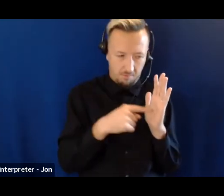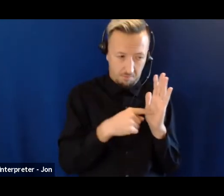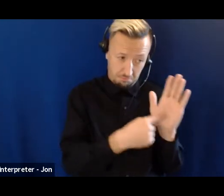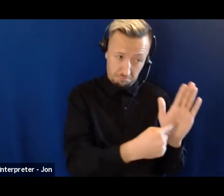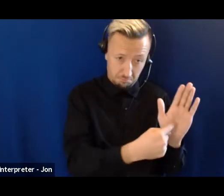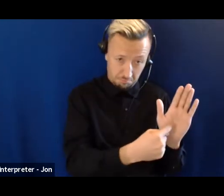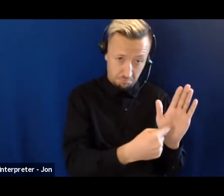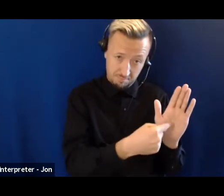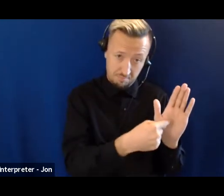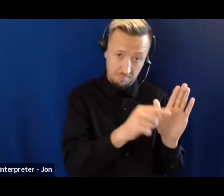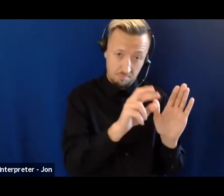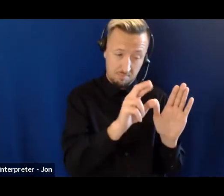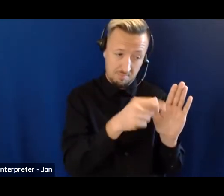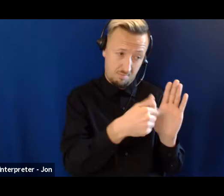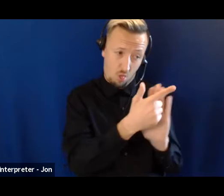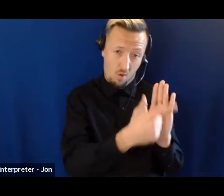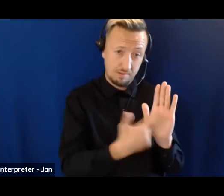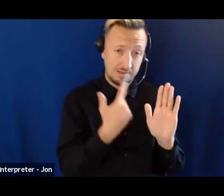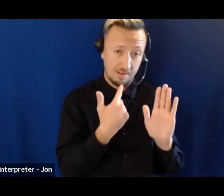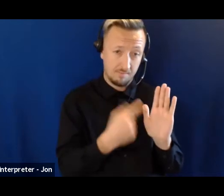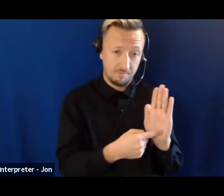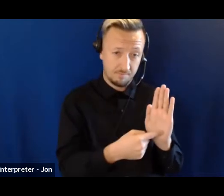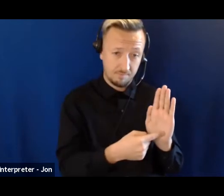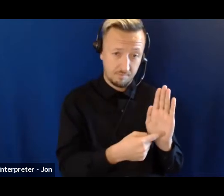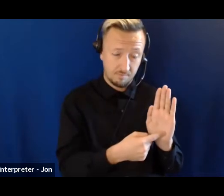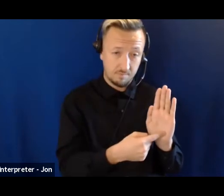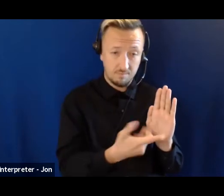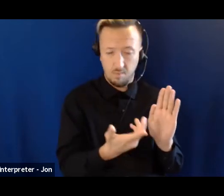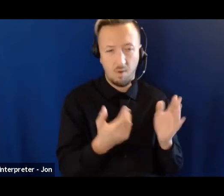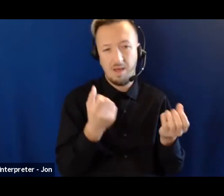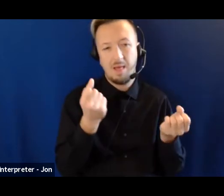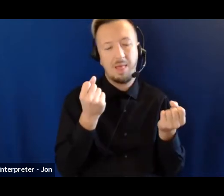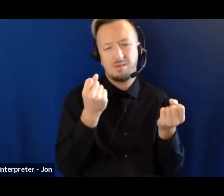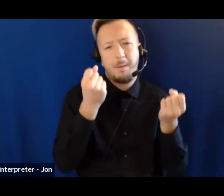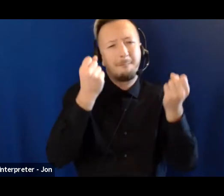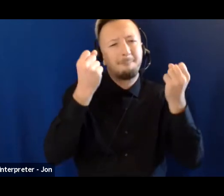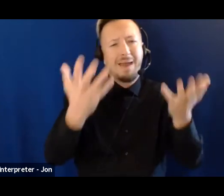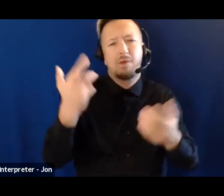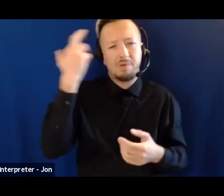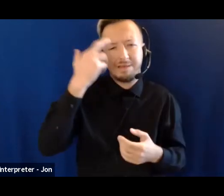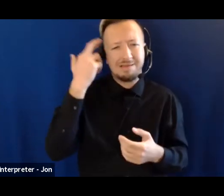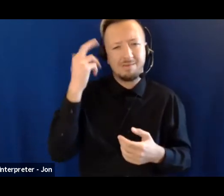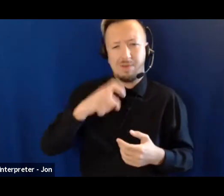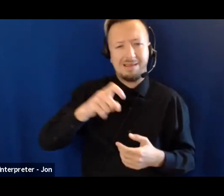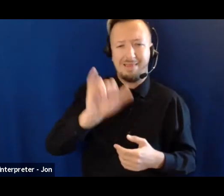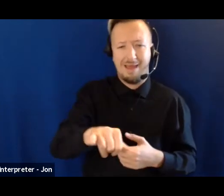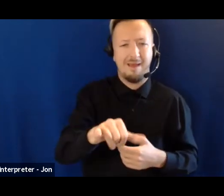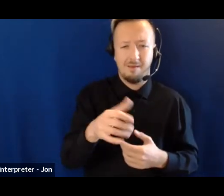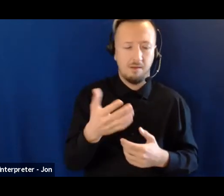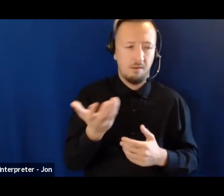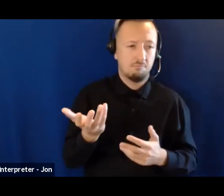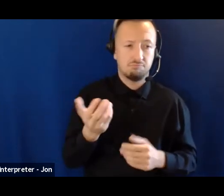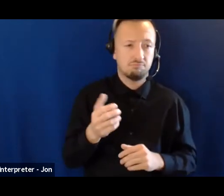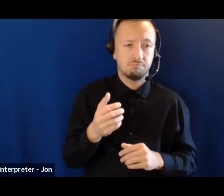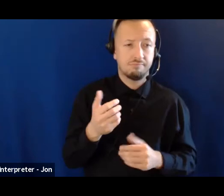it's in the Rehab Act. And there's multiple reasons why we would need it. We need it so it helps us to be able